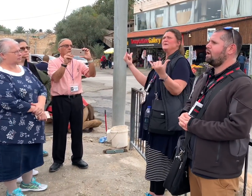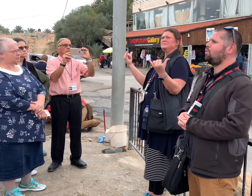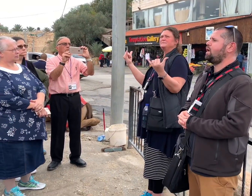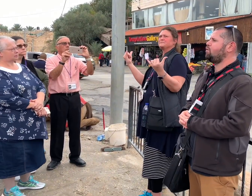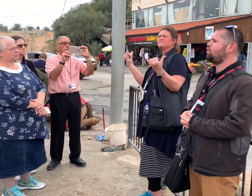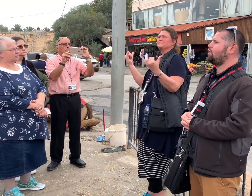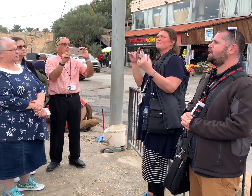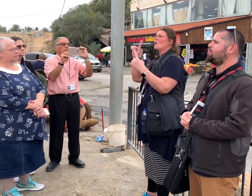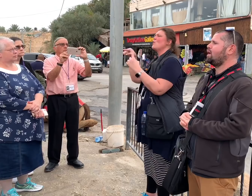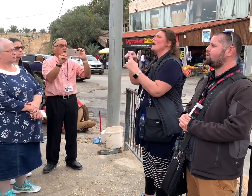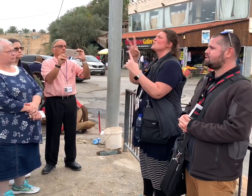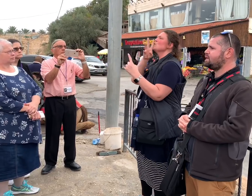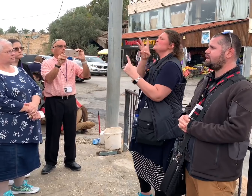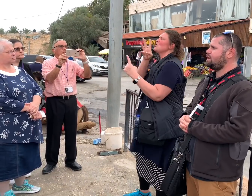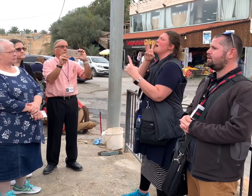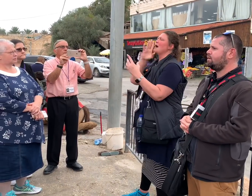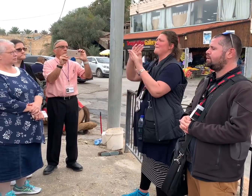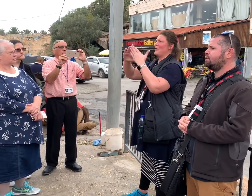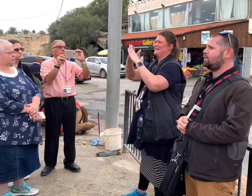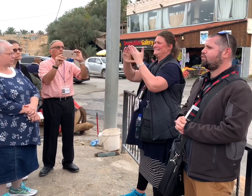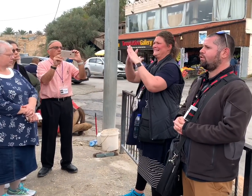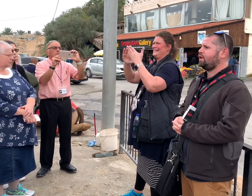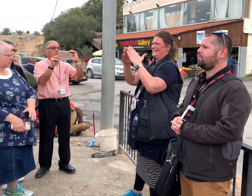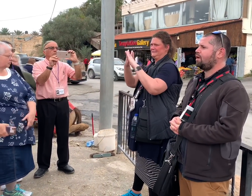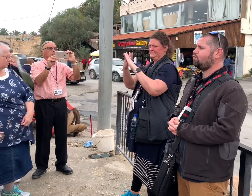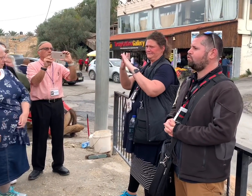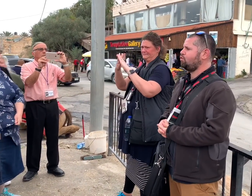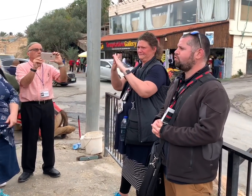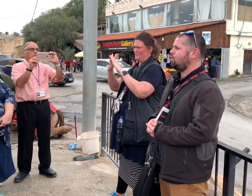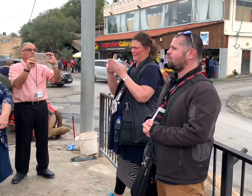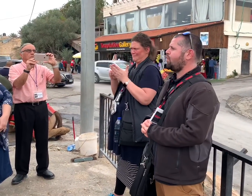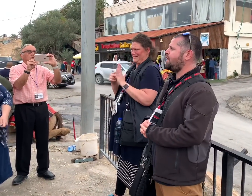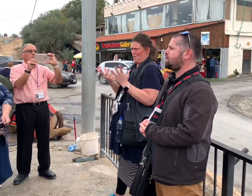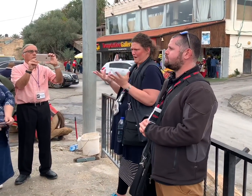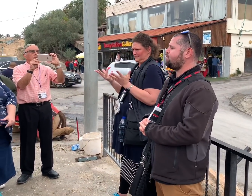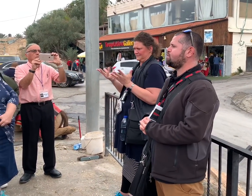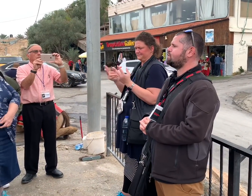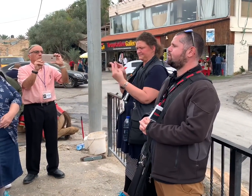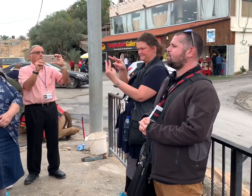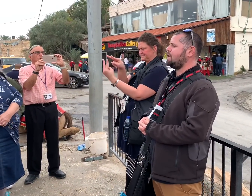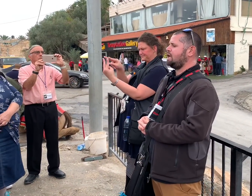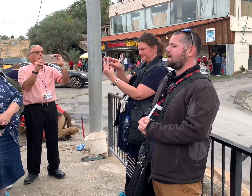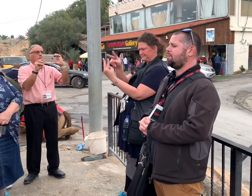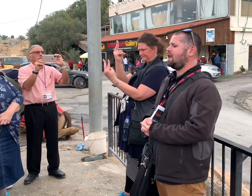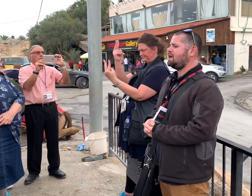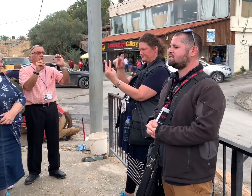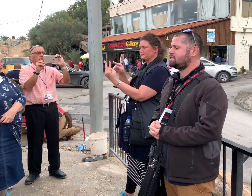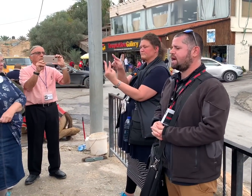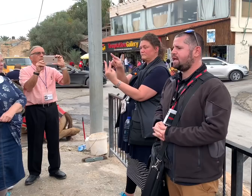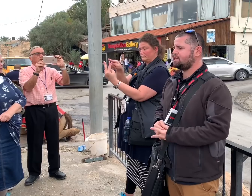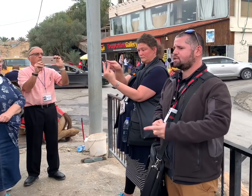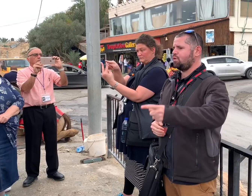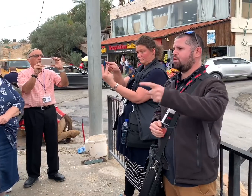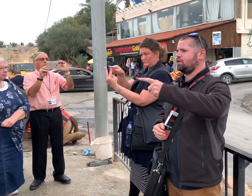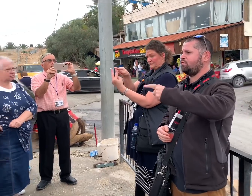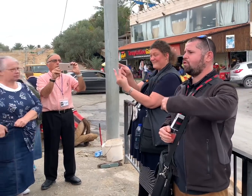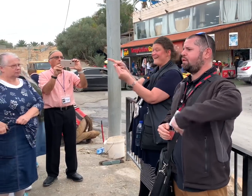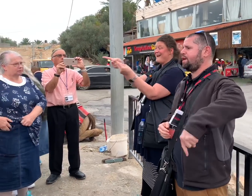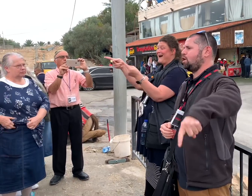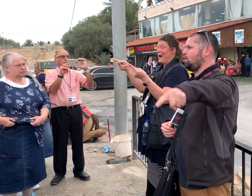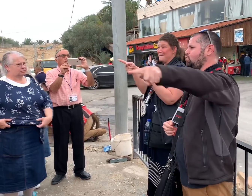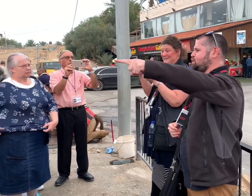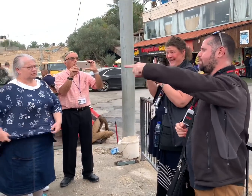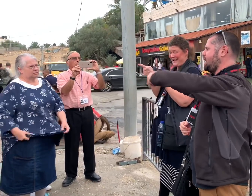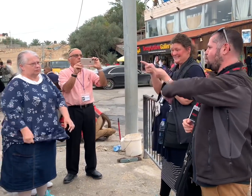And when we are talking about a city, we're talking about two things. First of all, a place that is surrounded